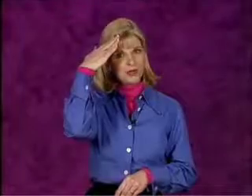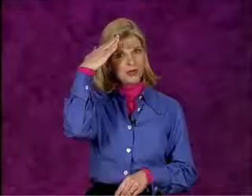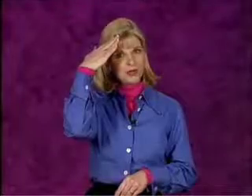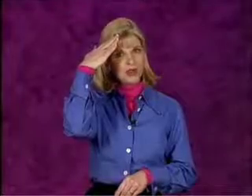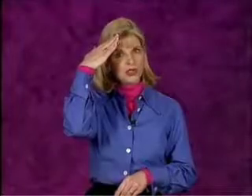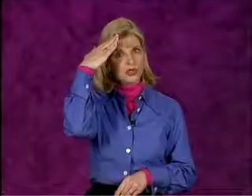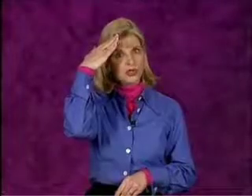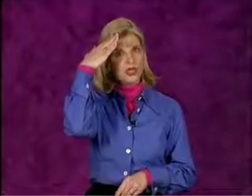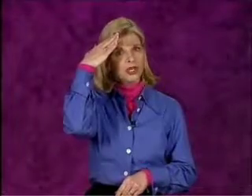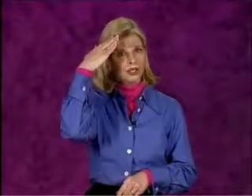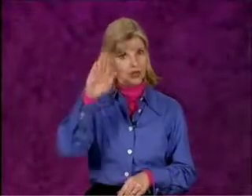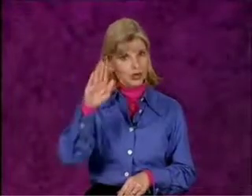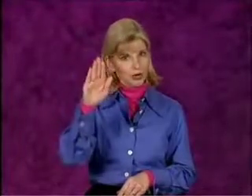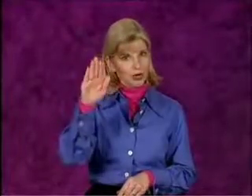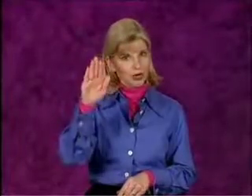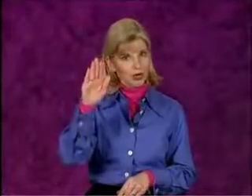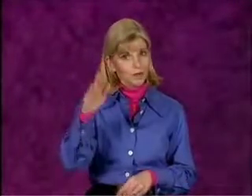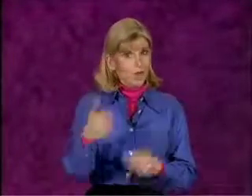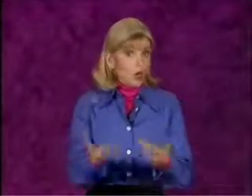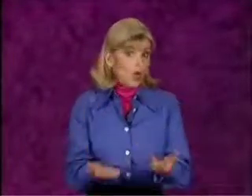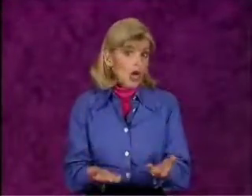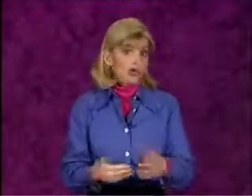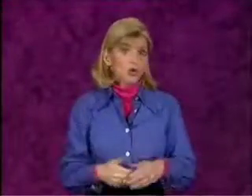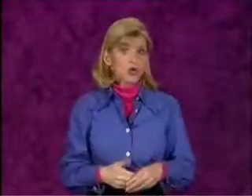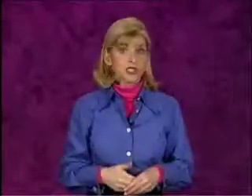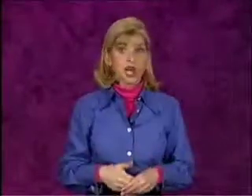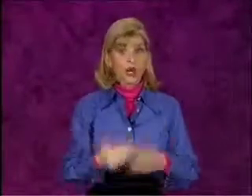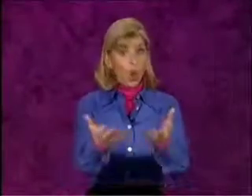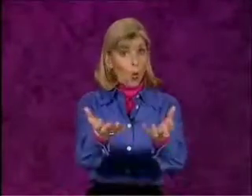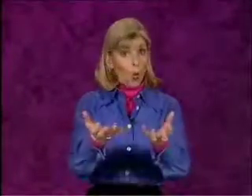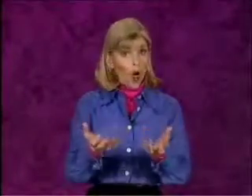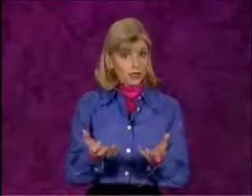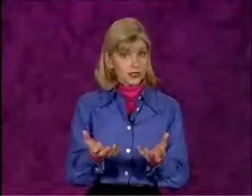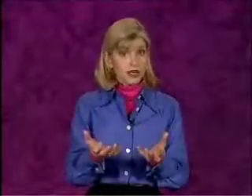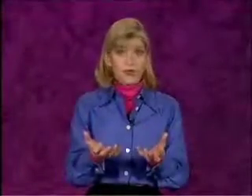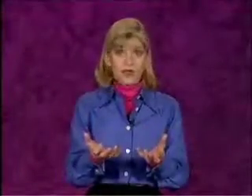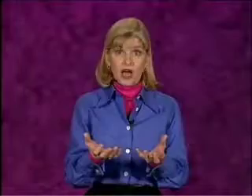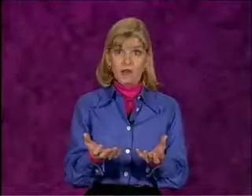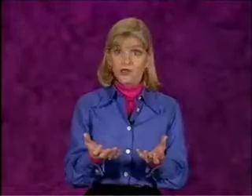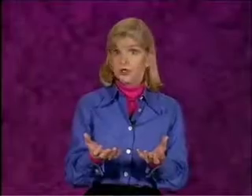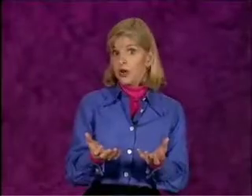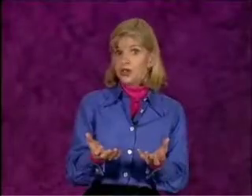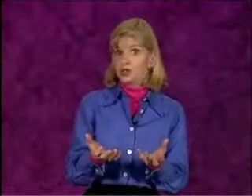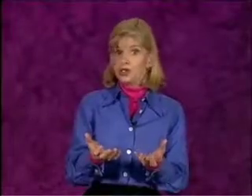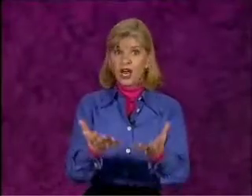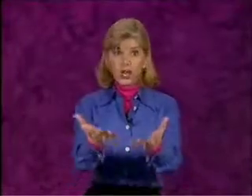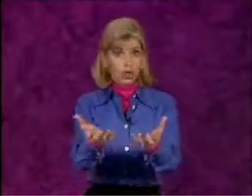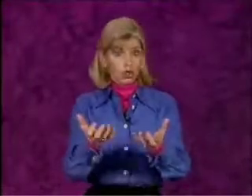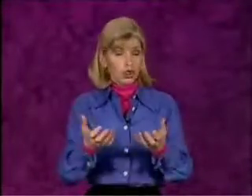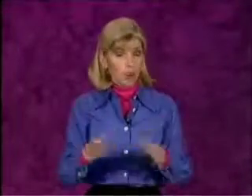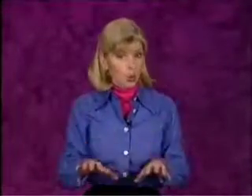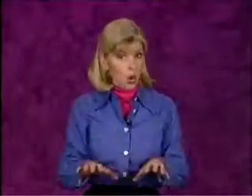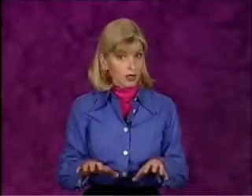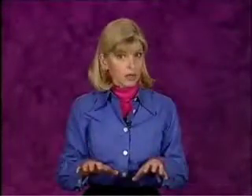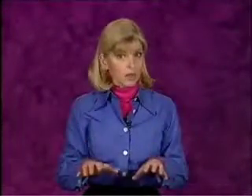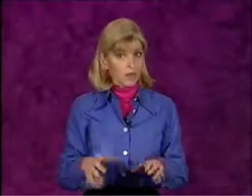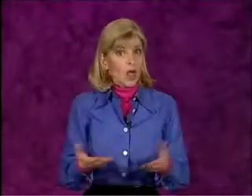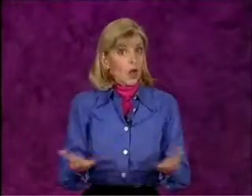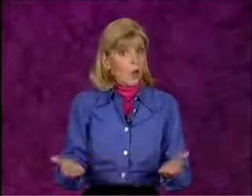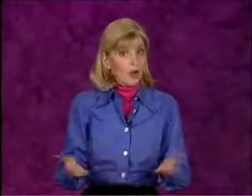opposite direction to mean don't know. We also sign want in the opposite direction to sign don't want. When